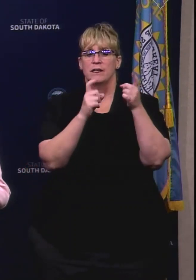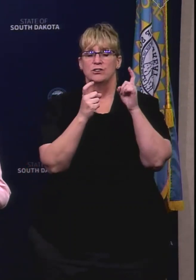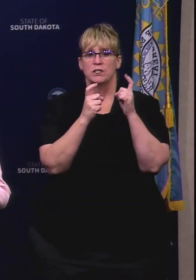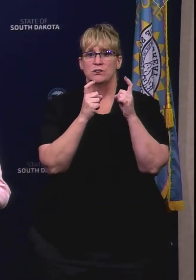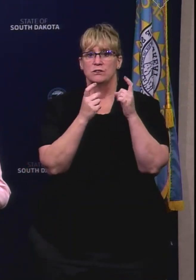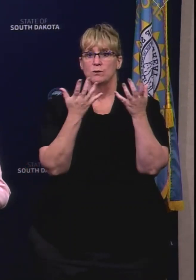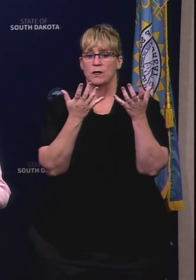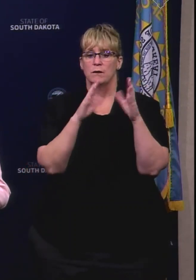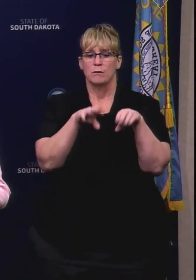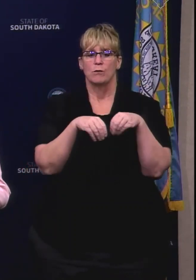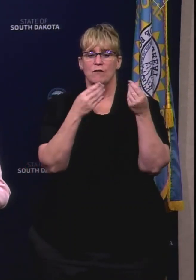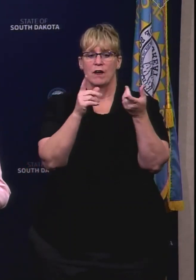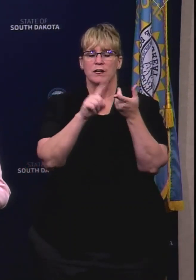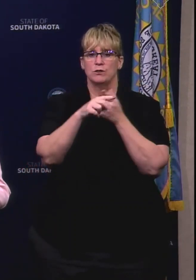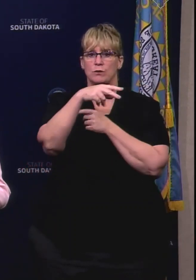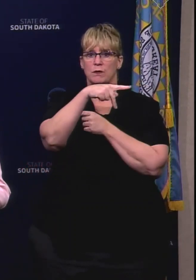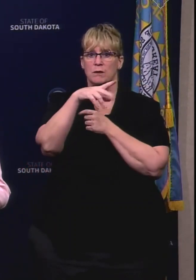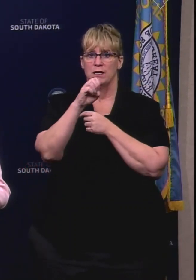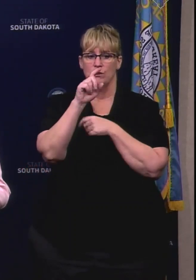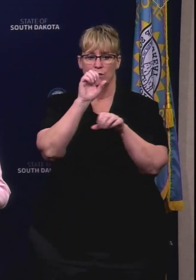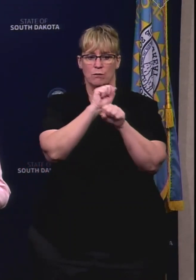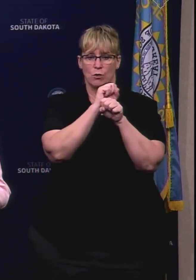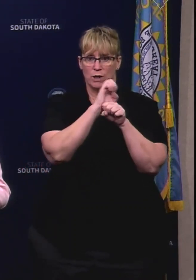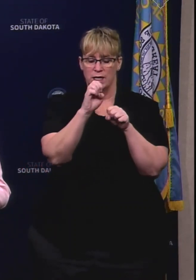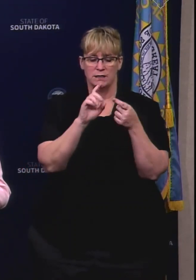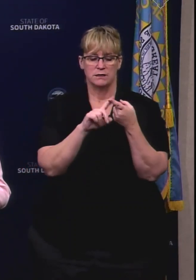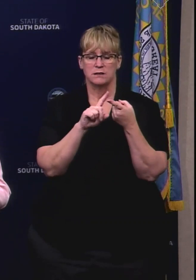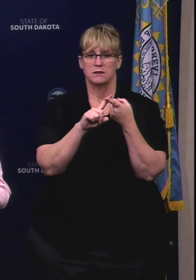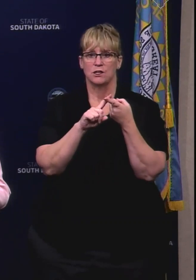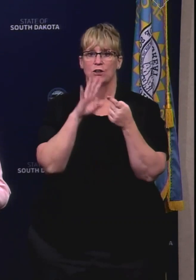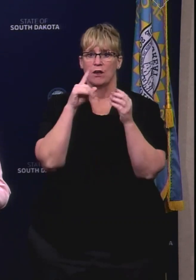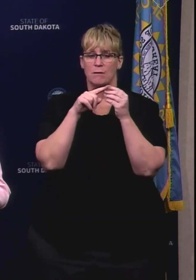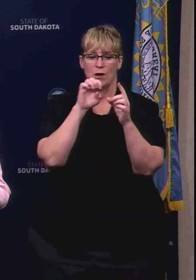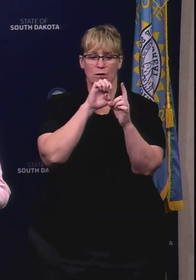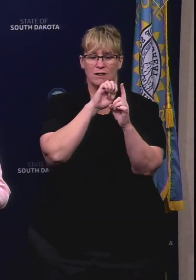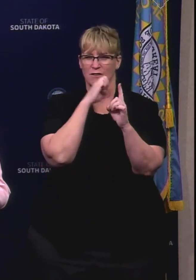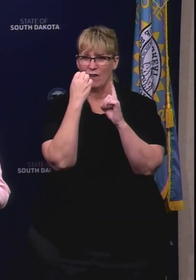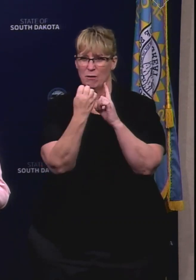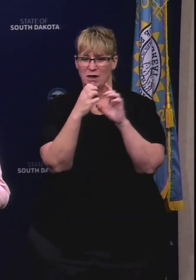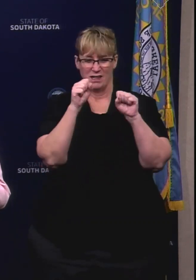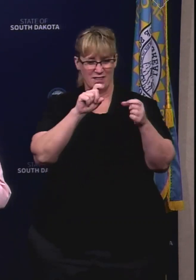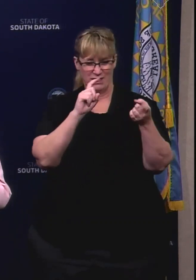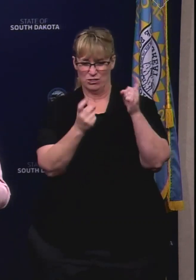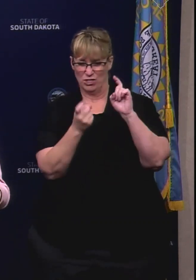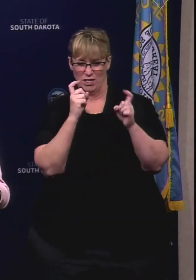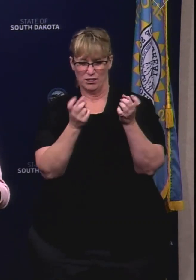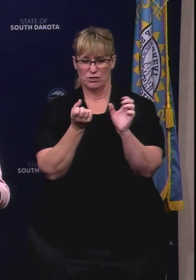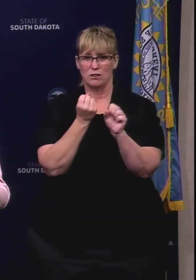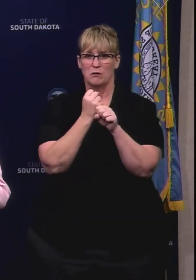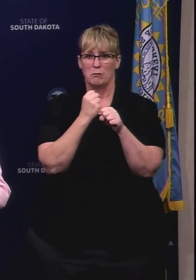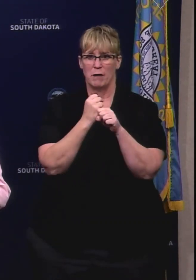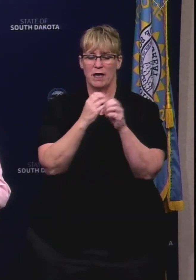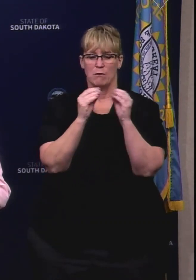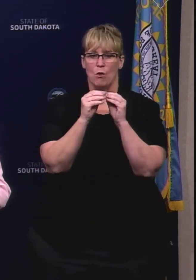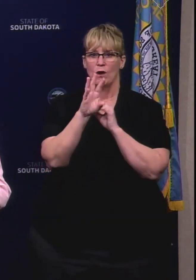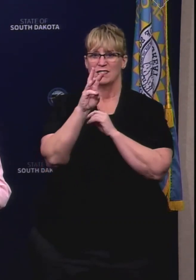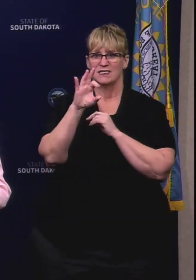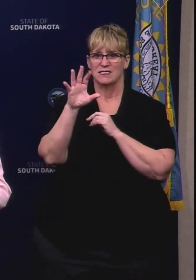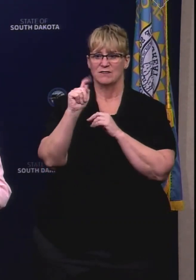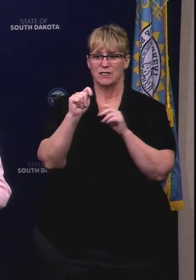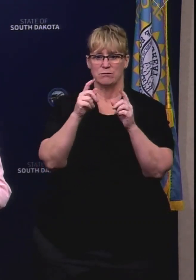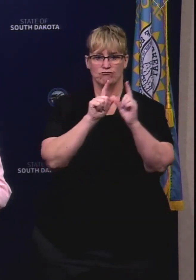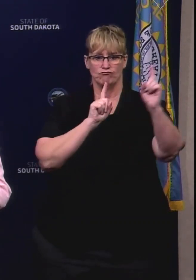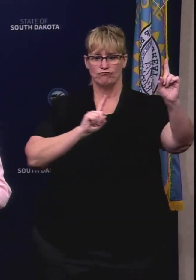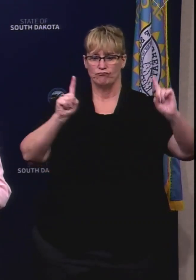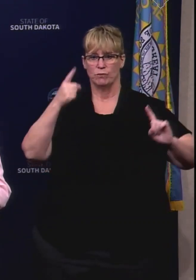include providing PPE to their employees. They look at environmental changes. Can they make distancing happen for their